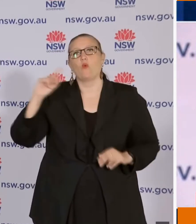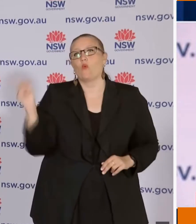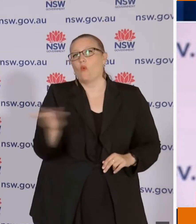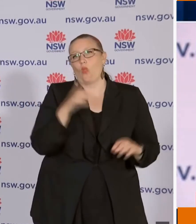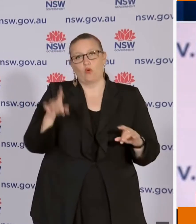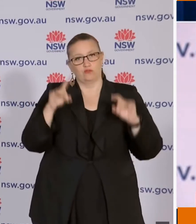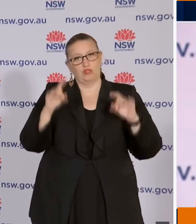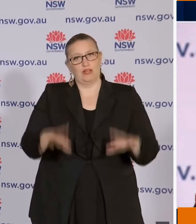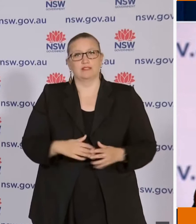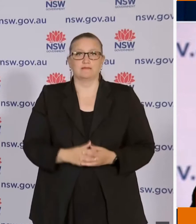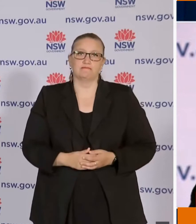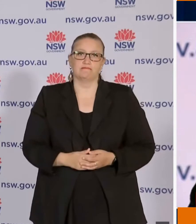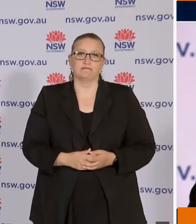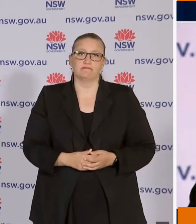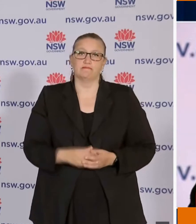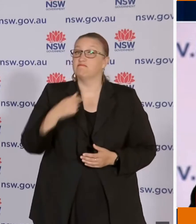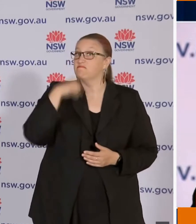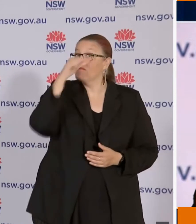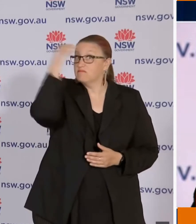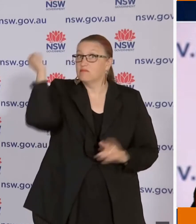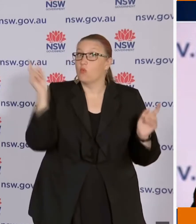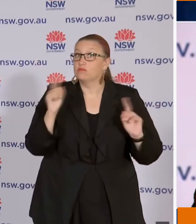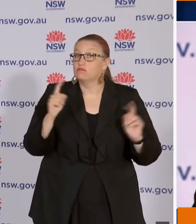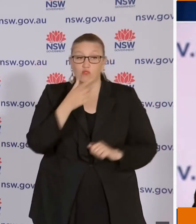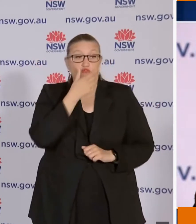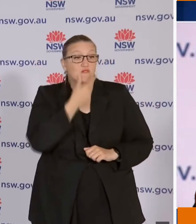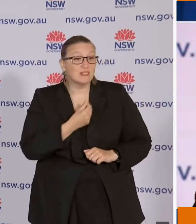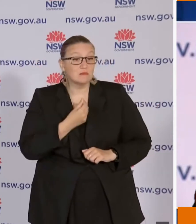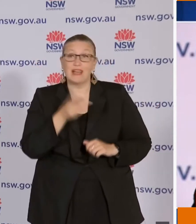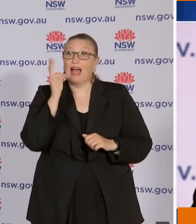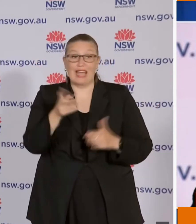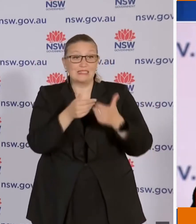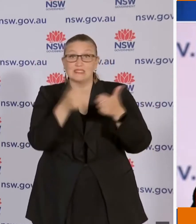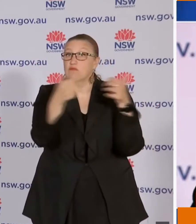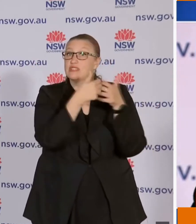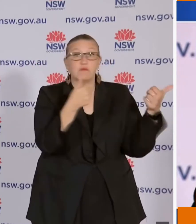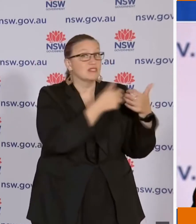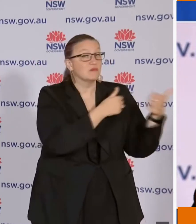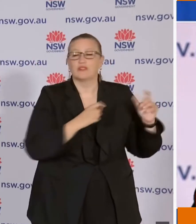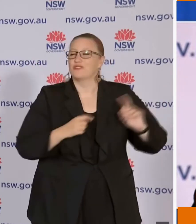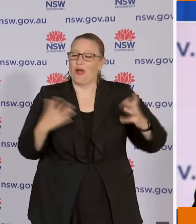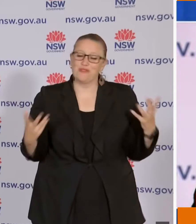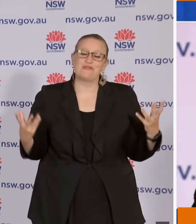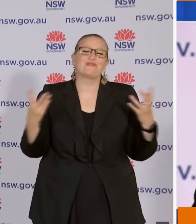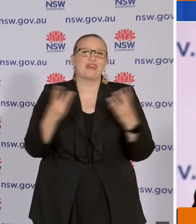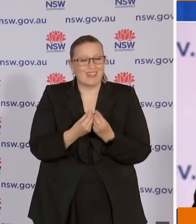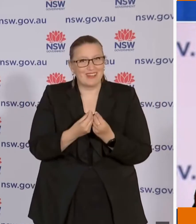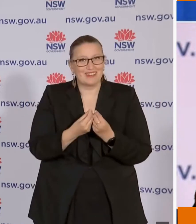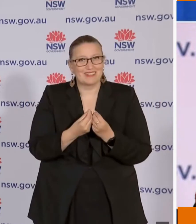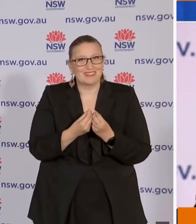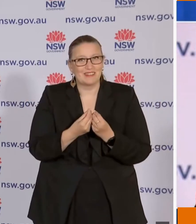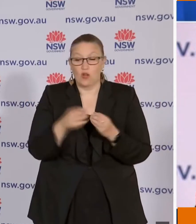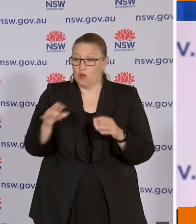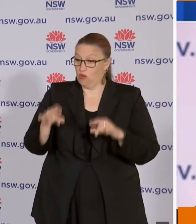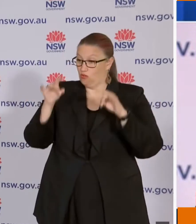my absolute goal and dream is to have every Australian be home for Christmas, whether it's Aussies within Australia visiting loved ones